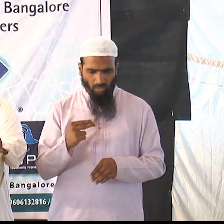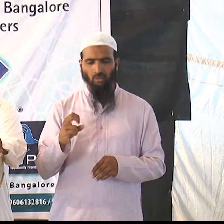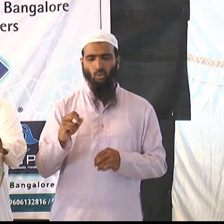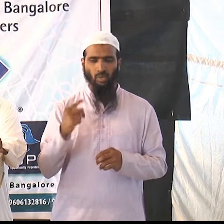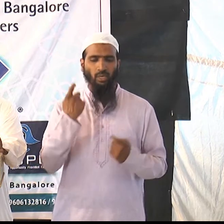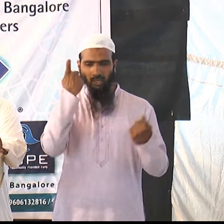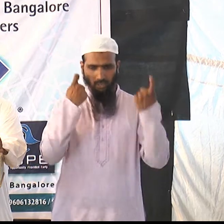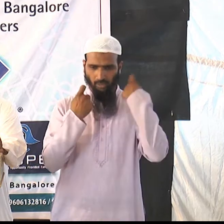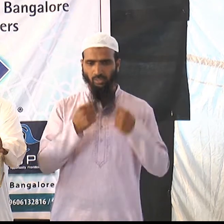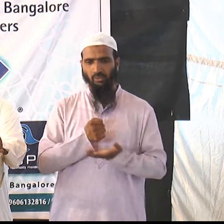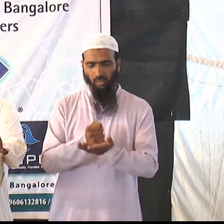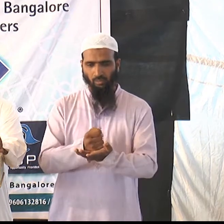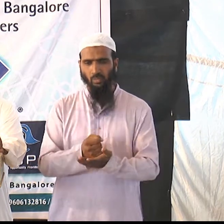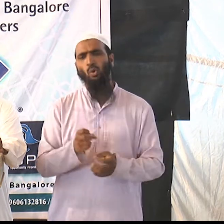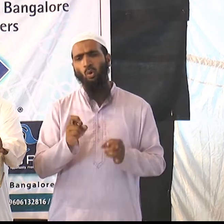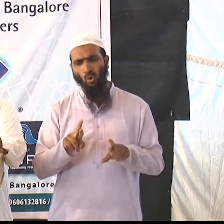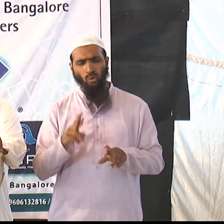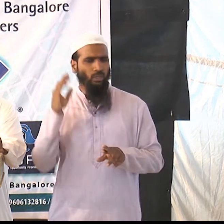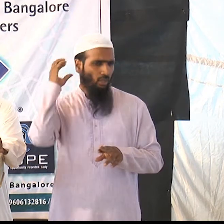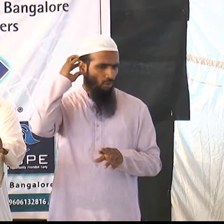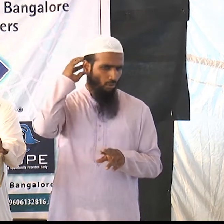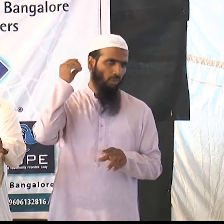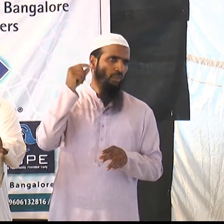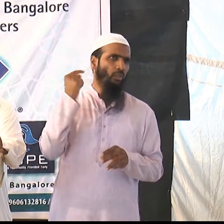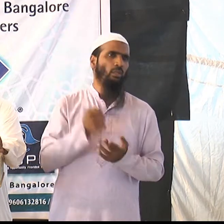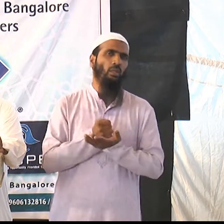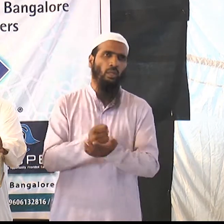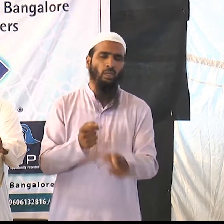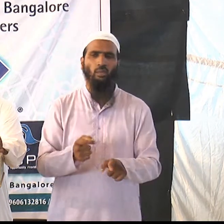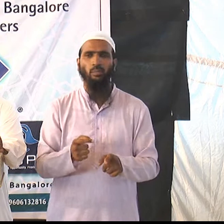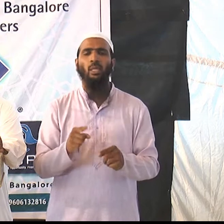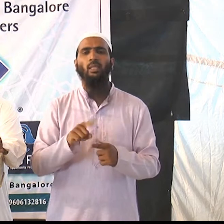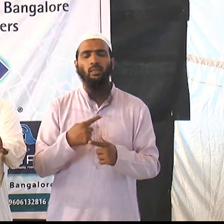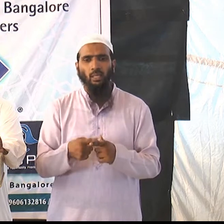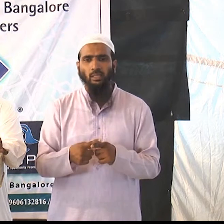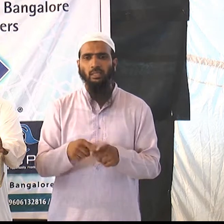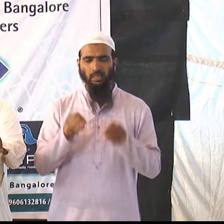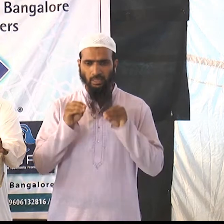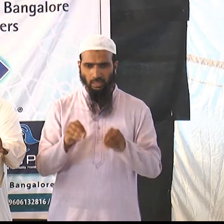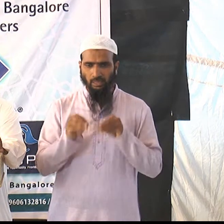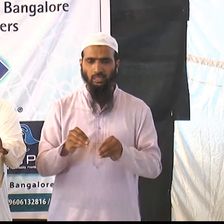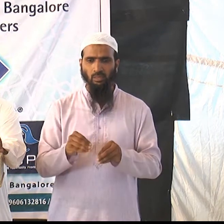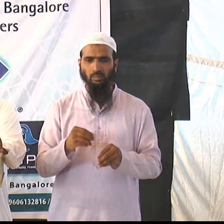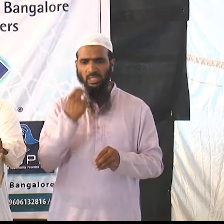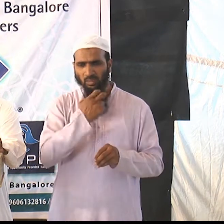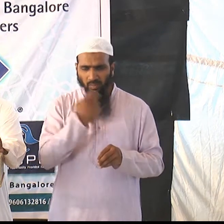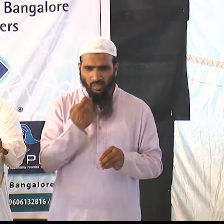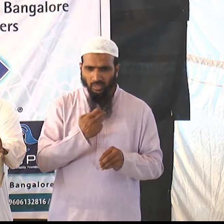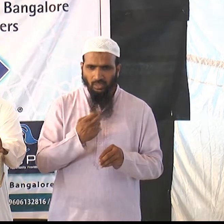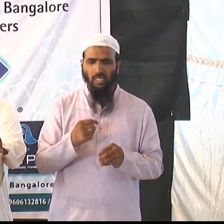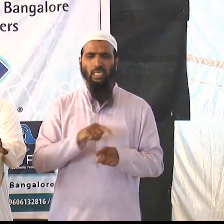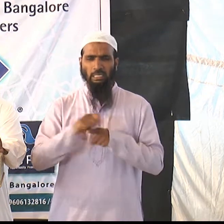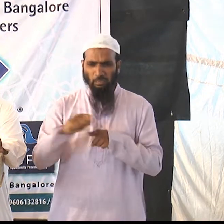with profound or complete deafness, and we give them a special